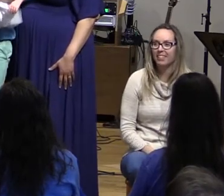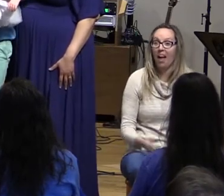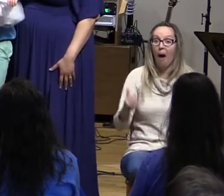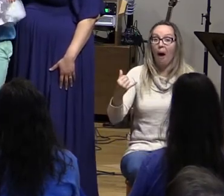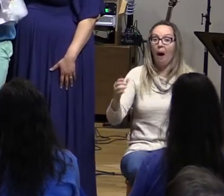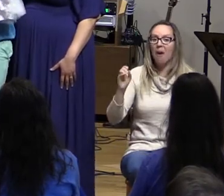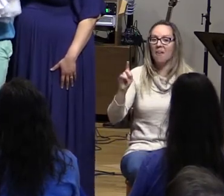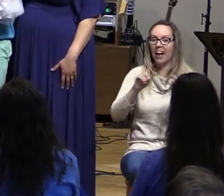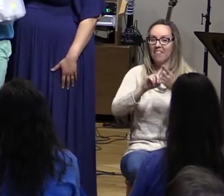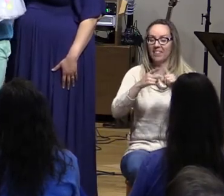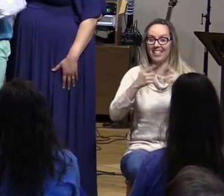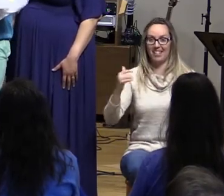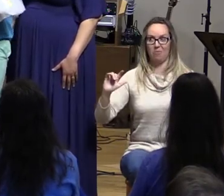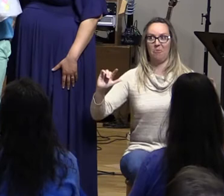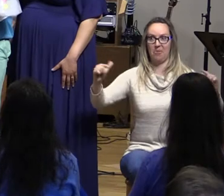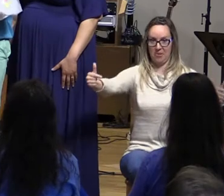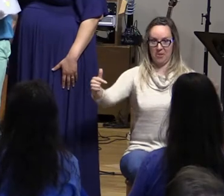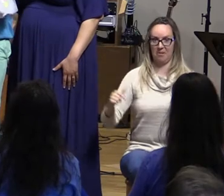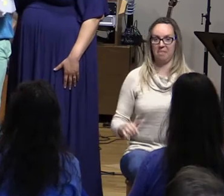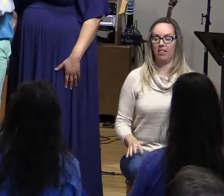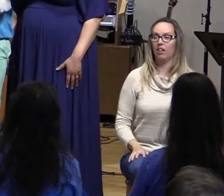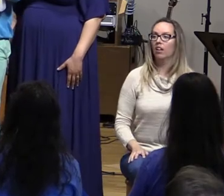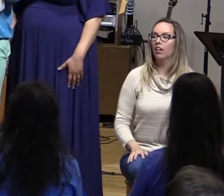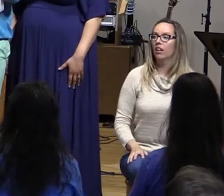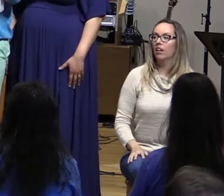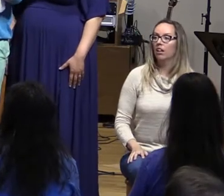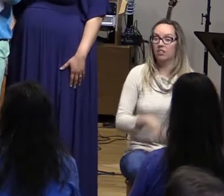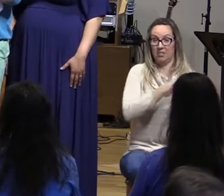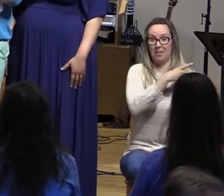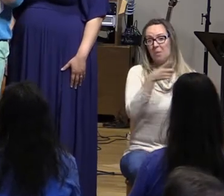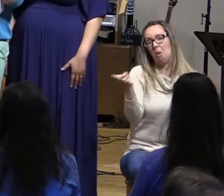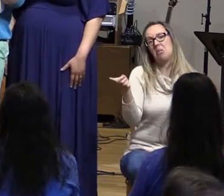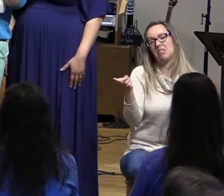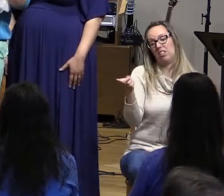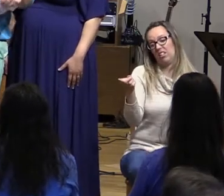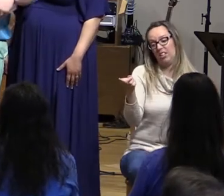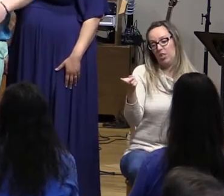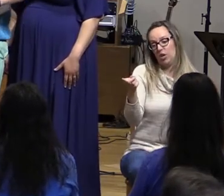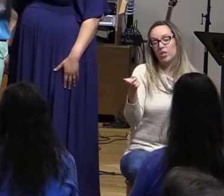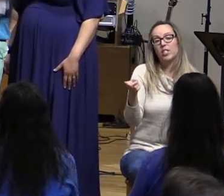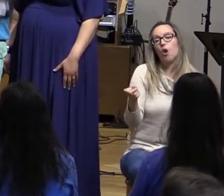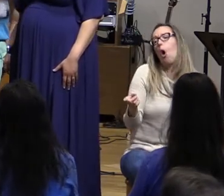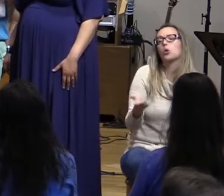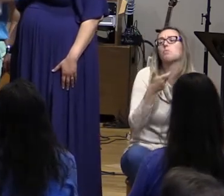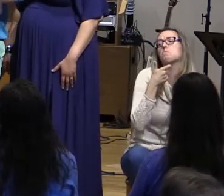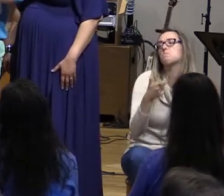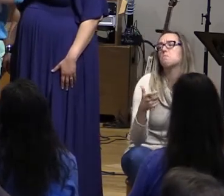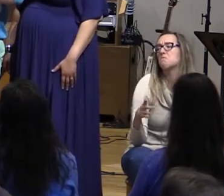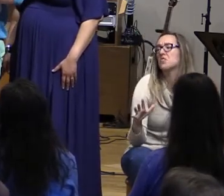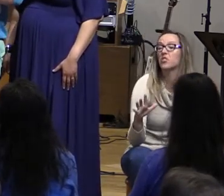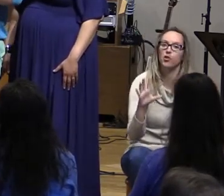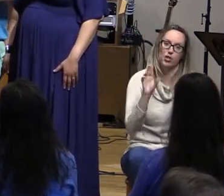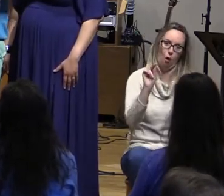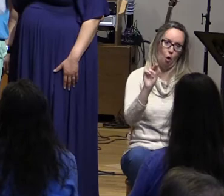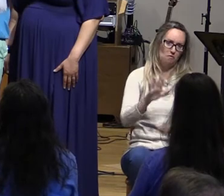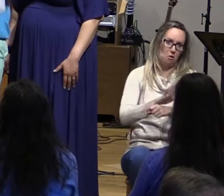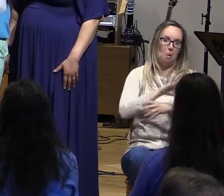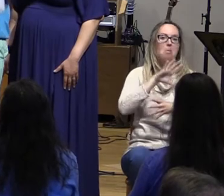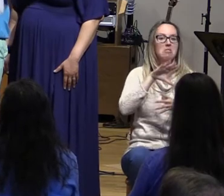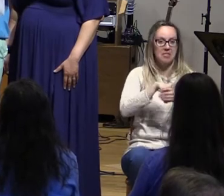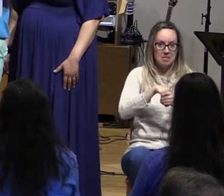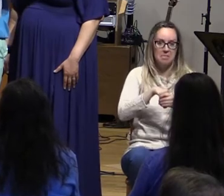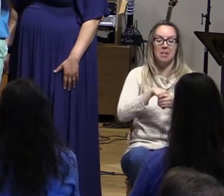Okay, friends, it's your turn. You are not just spectators here. You are full participants